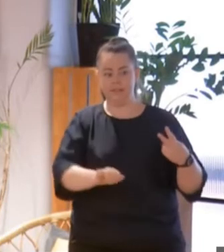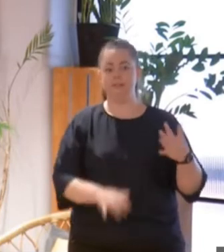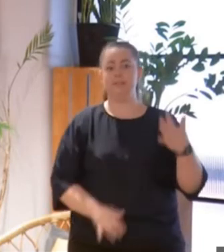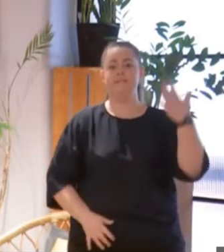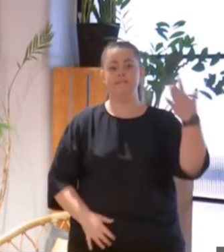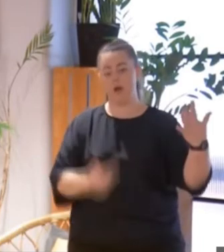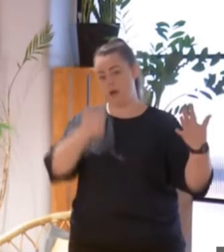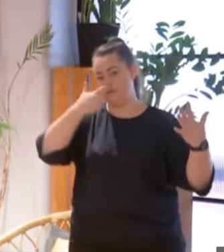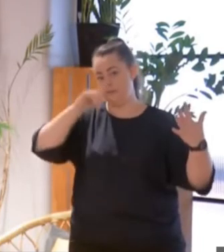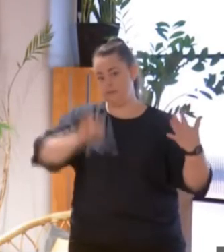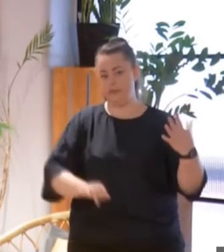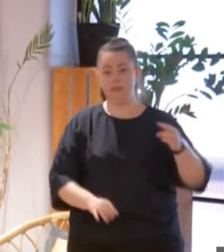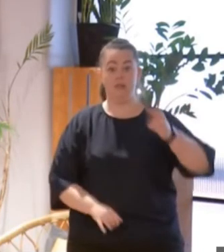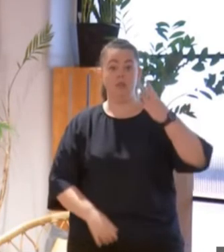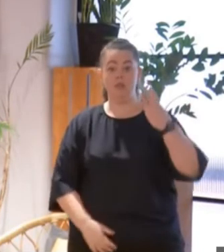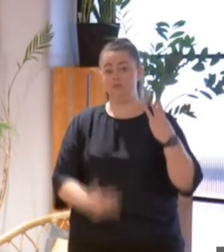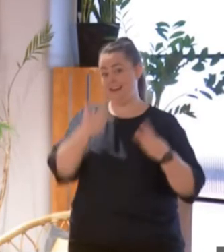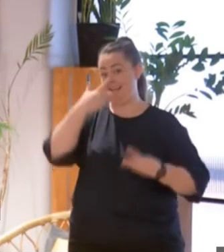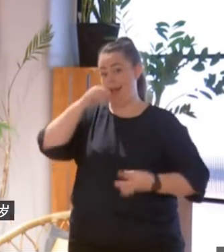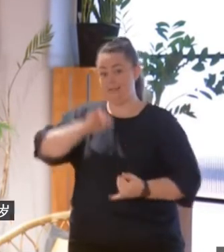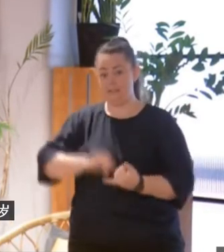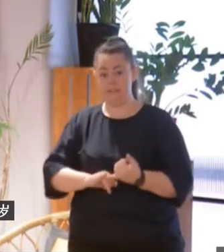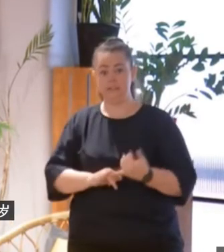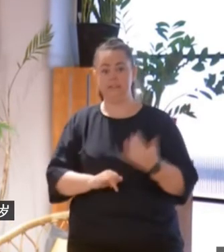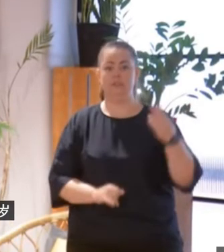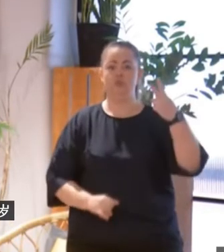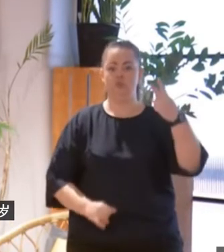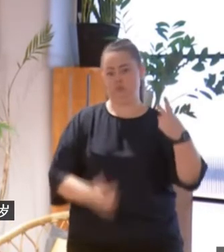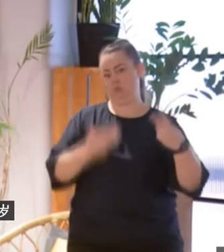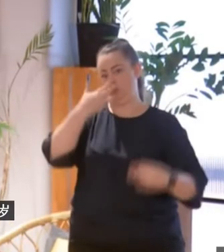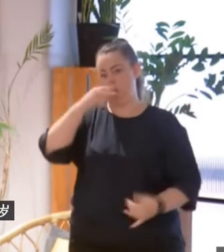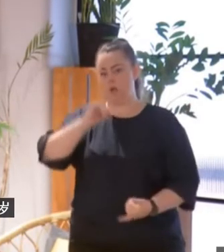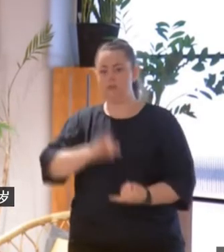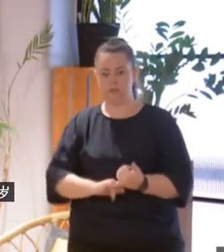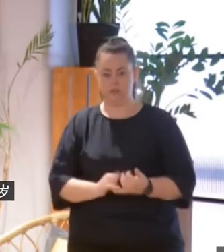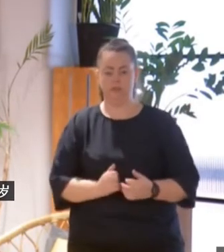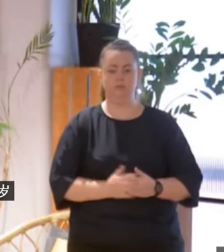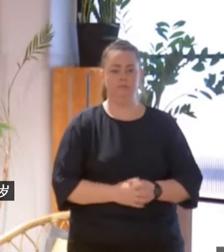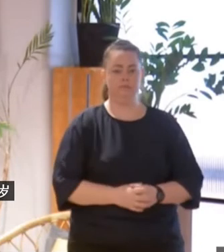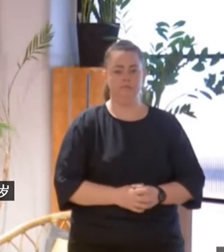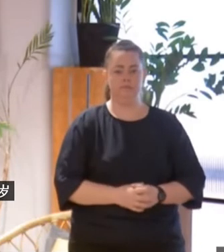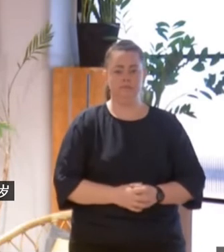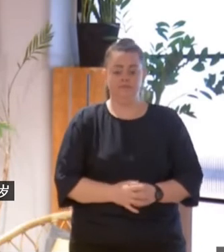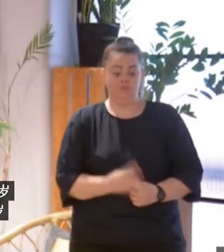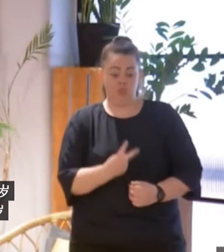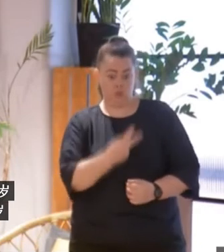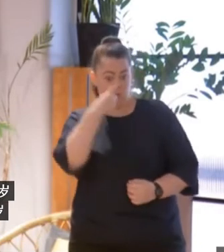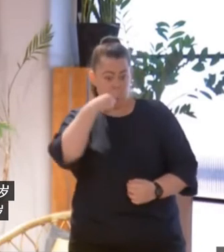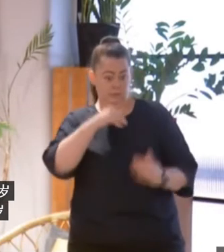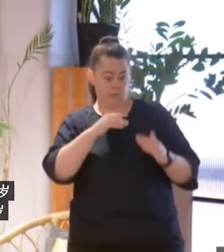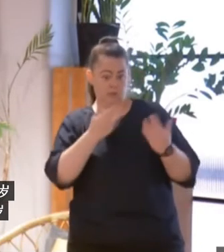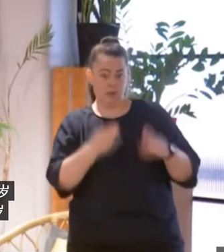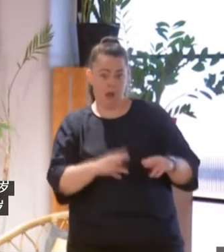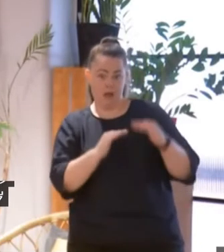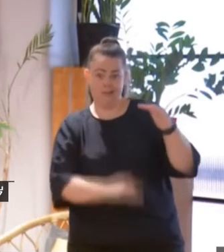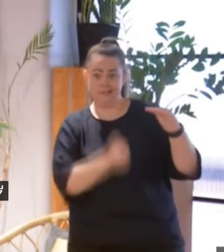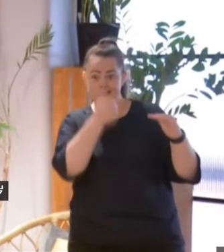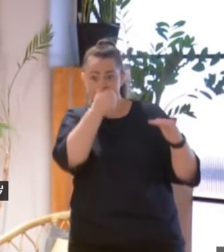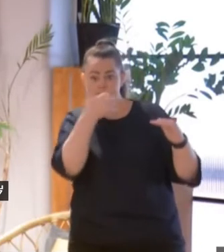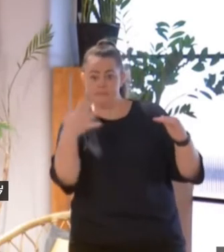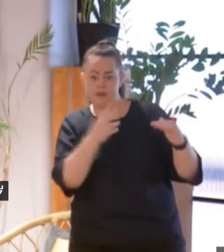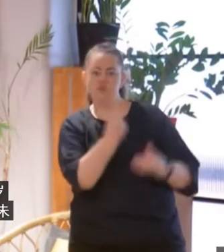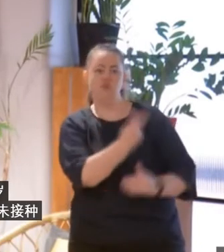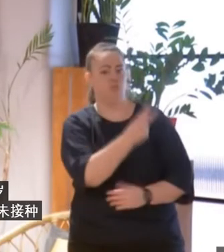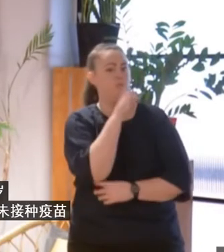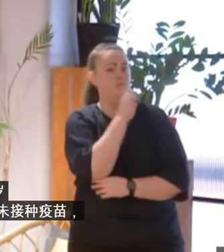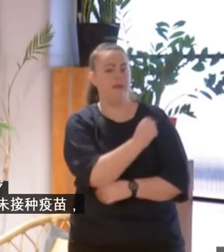70s, 3 were in their 80s, and 2 people were in their 90s. 2 people who died who were under 65, these 2